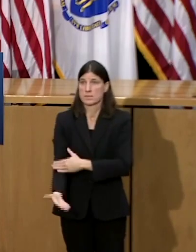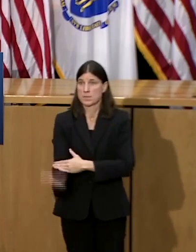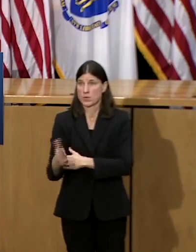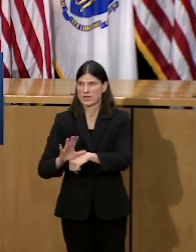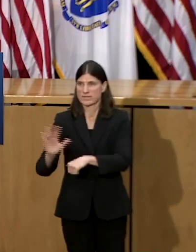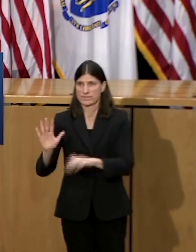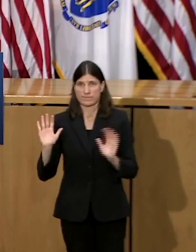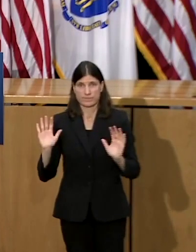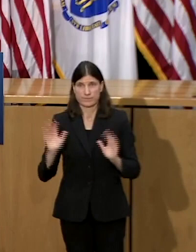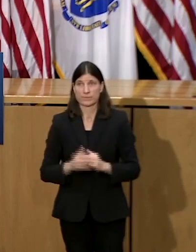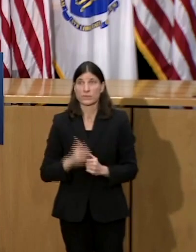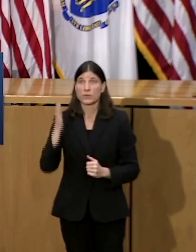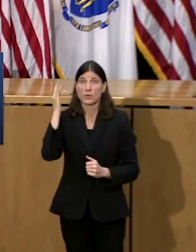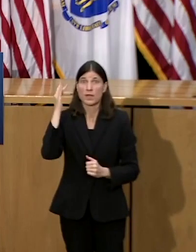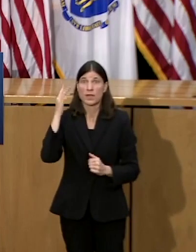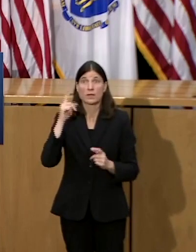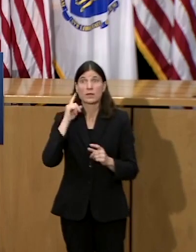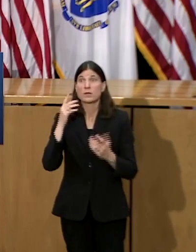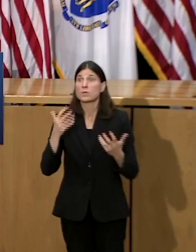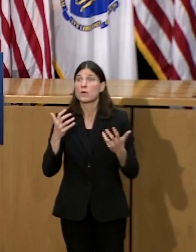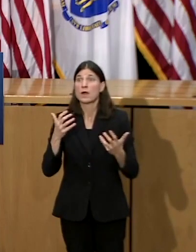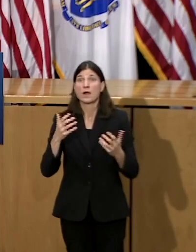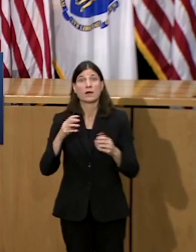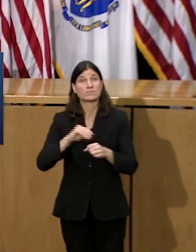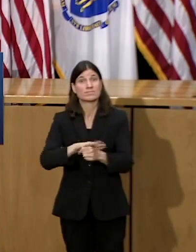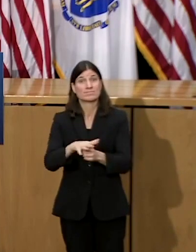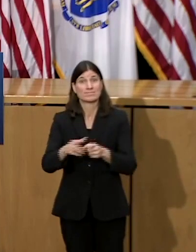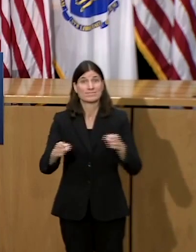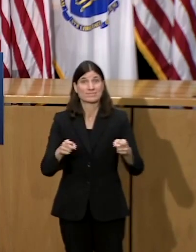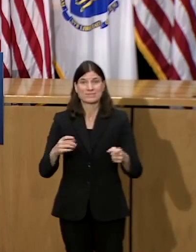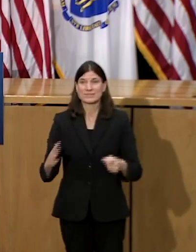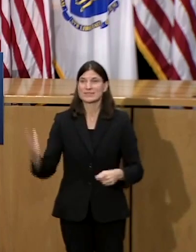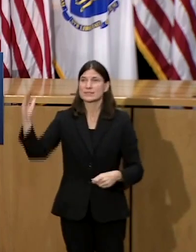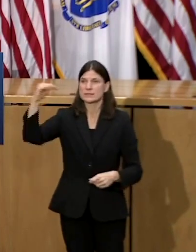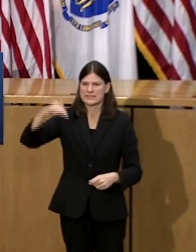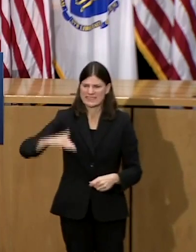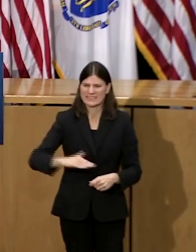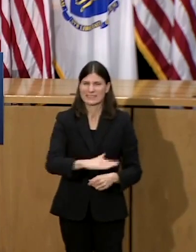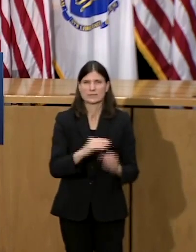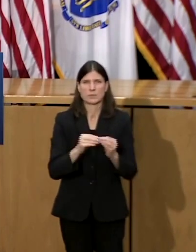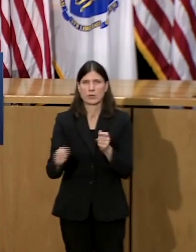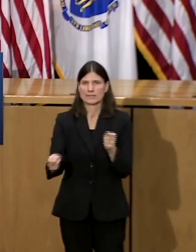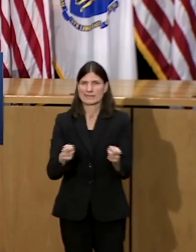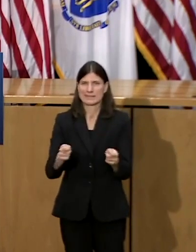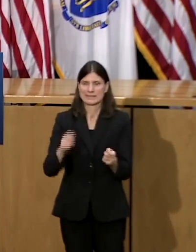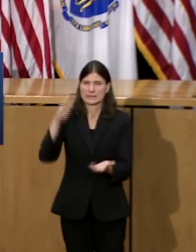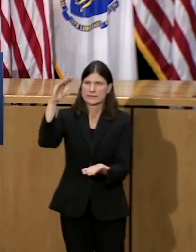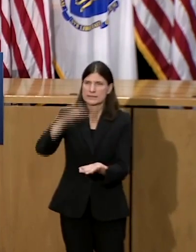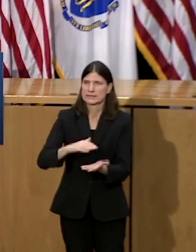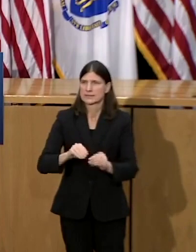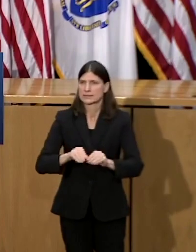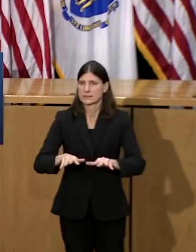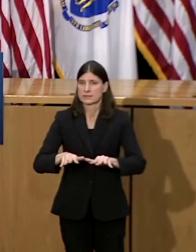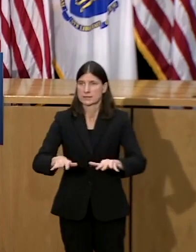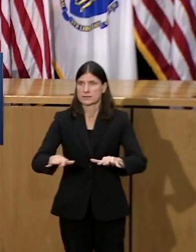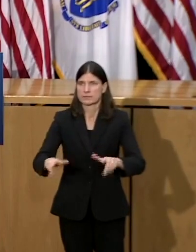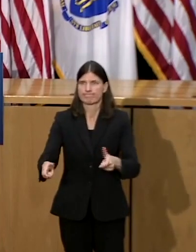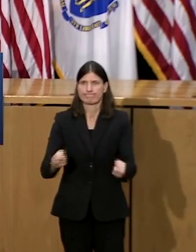hospitalizations and flatten that trend. And we need to do so now so that we can keep our schools open and keep our economy